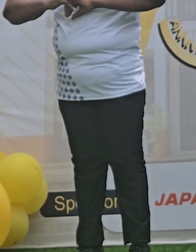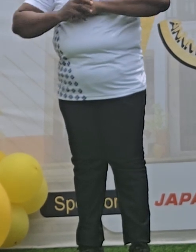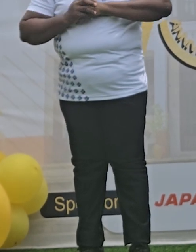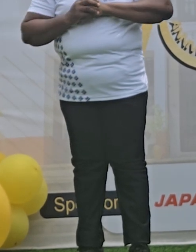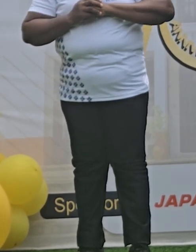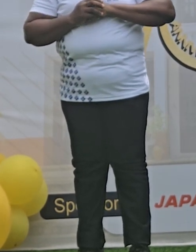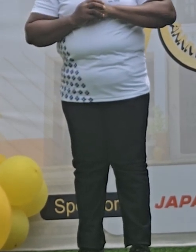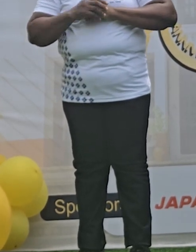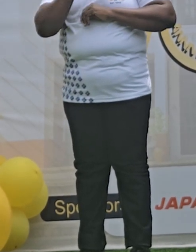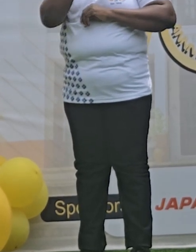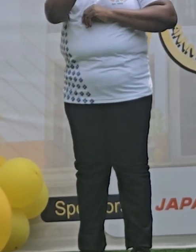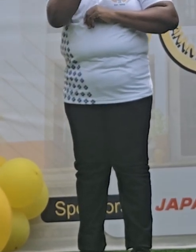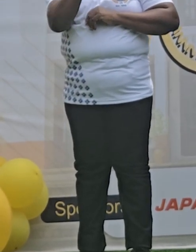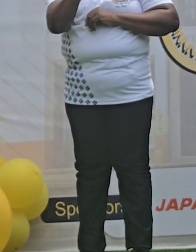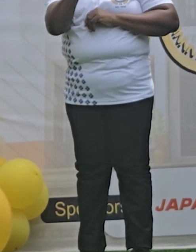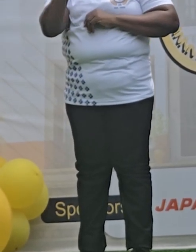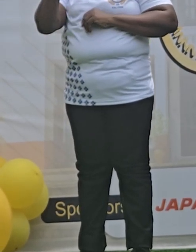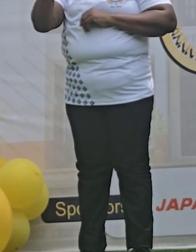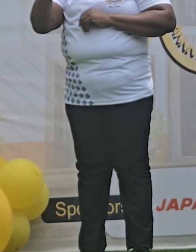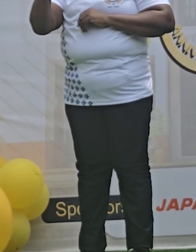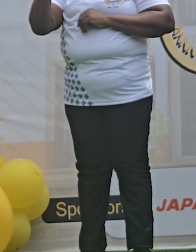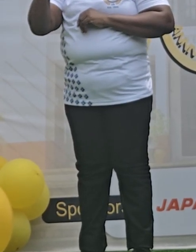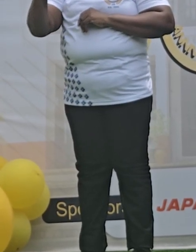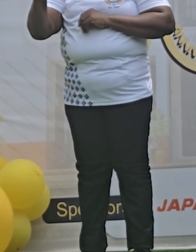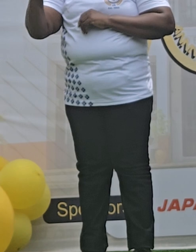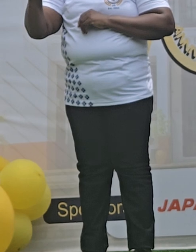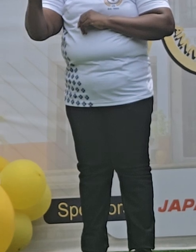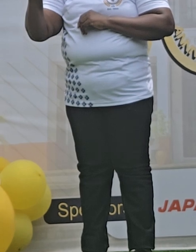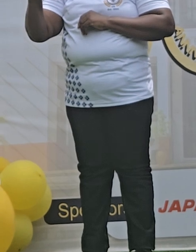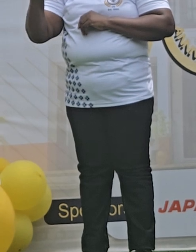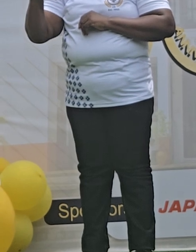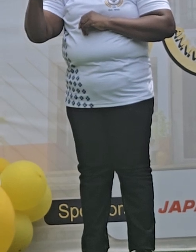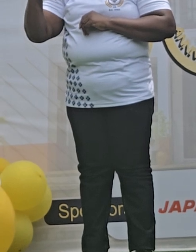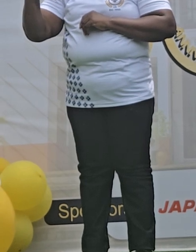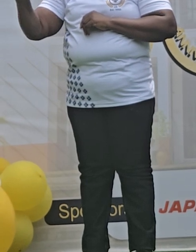And Dr. Kofi Ebrefabuzia was the first head